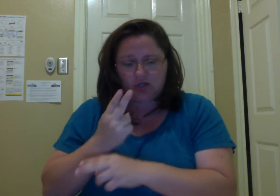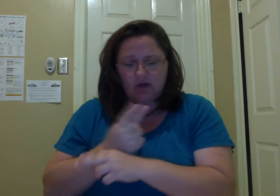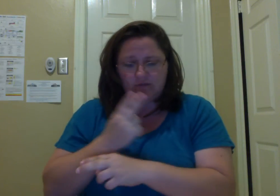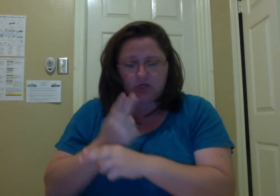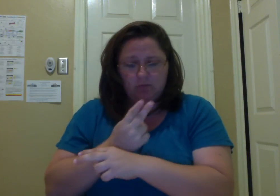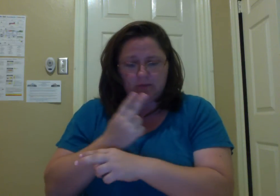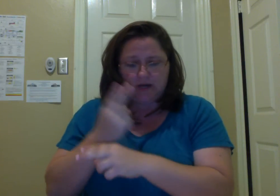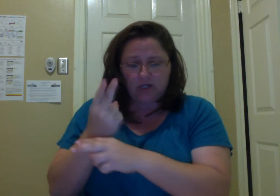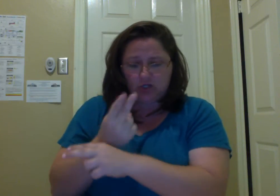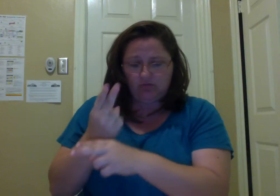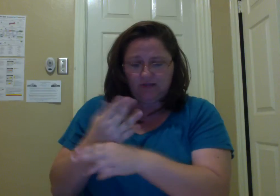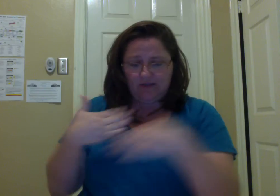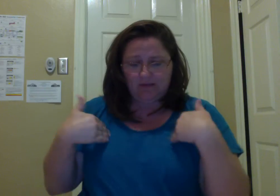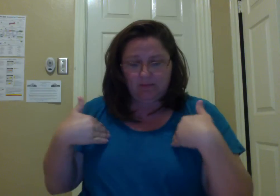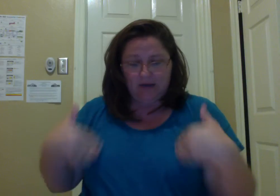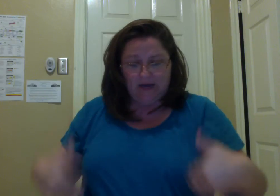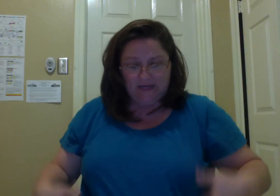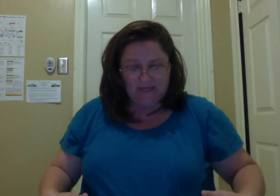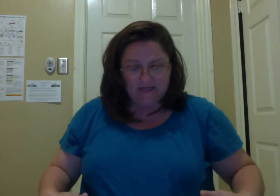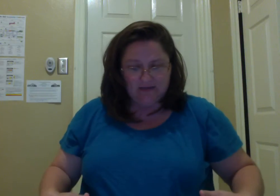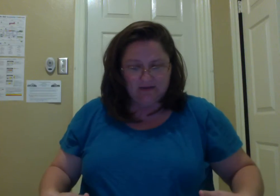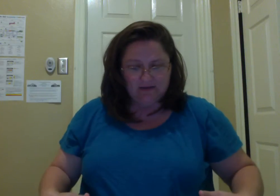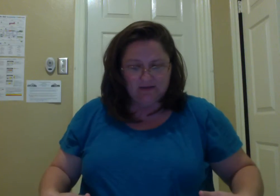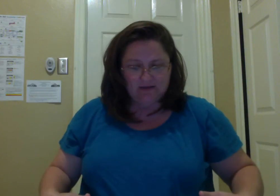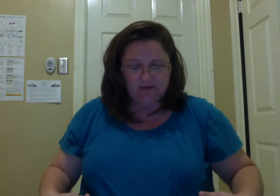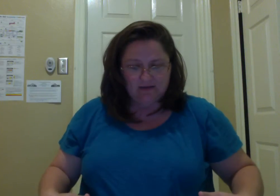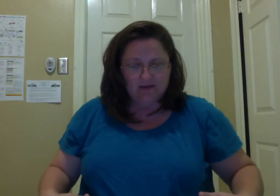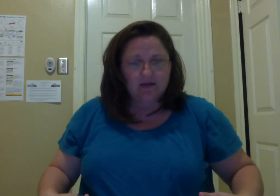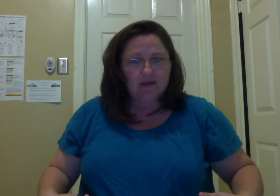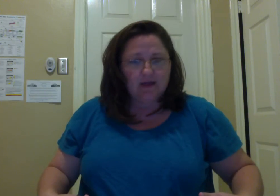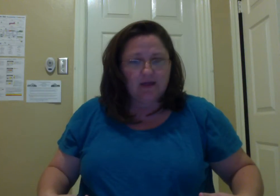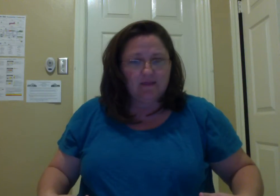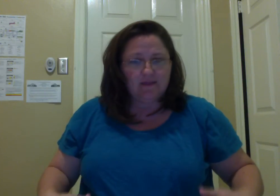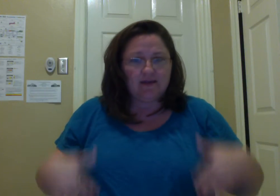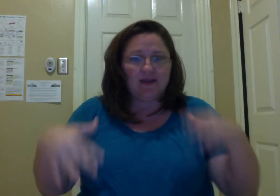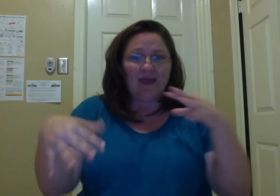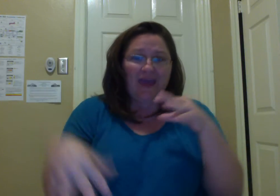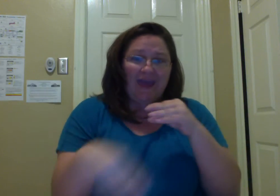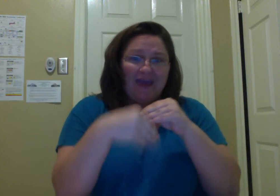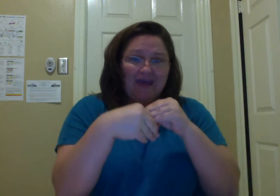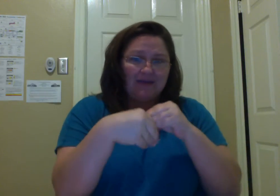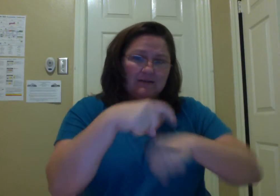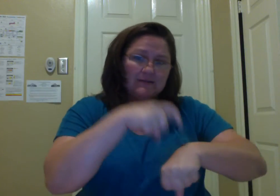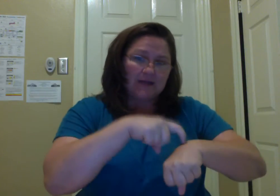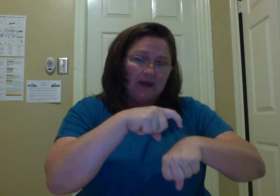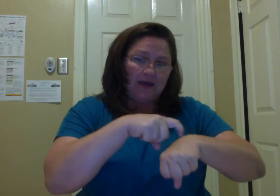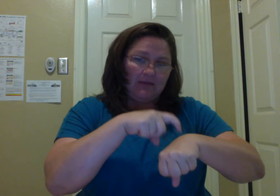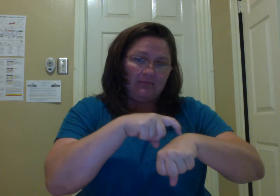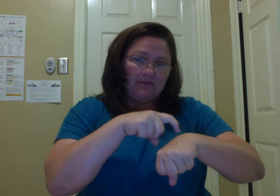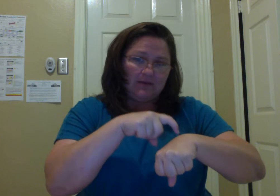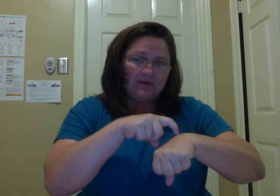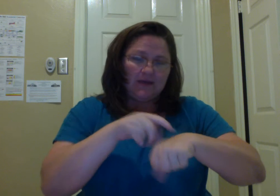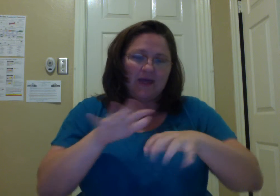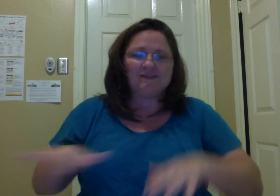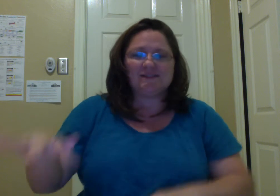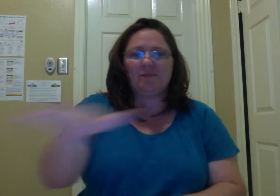of the human body, using the body, and then add time and